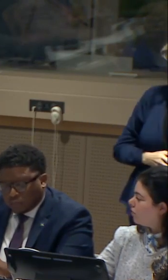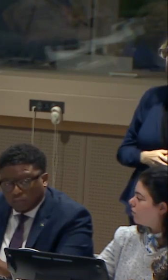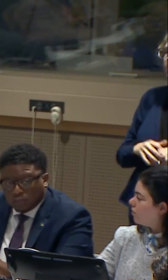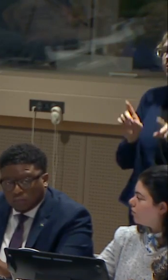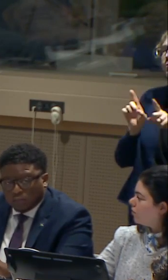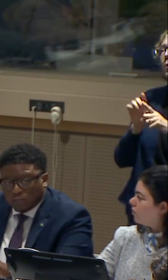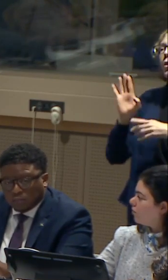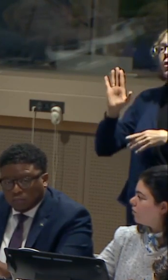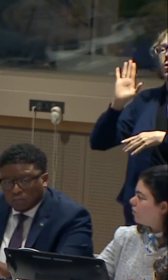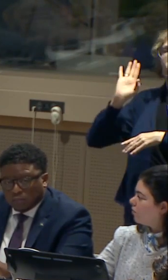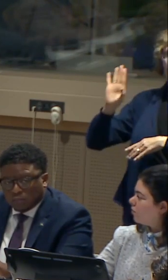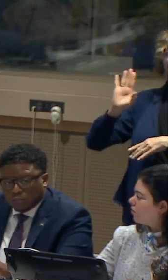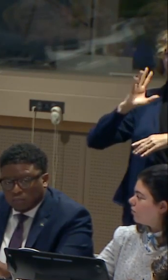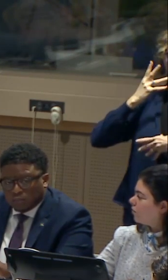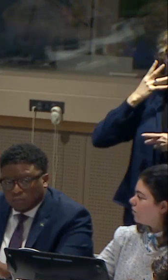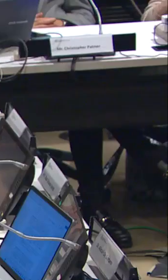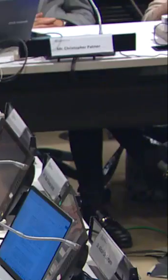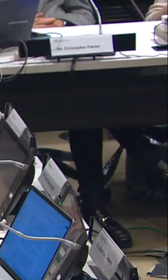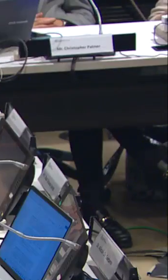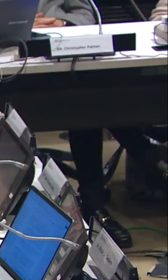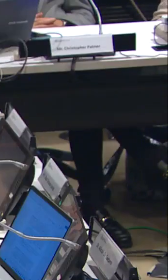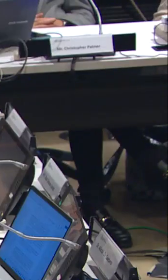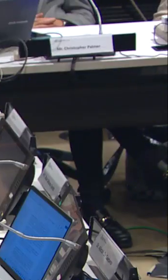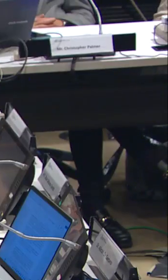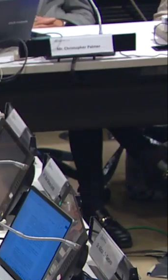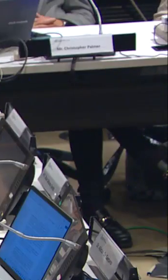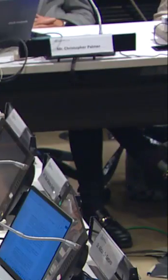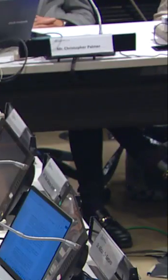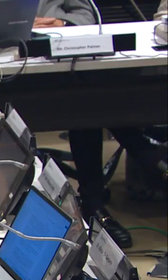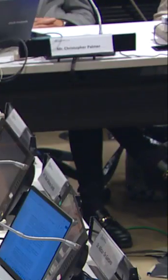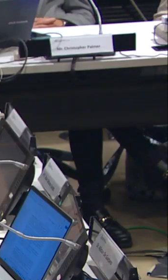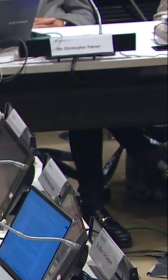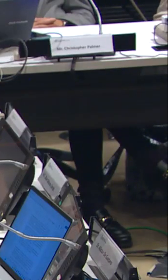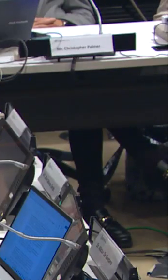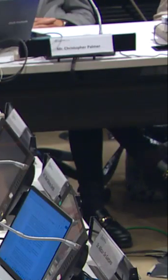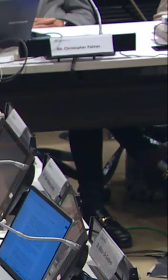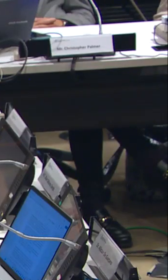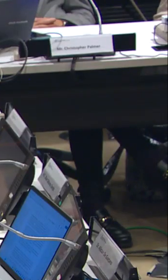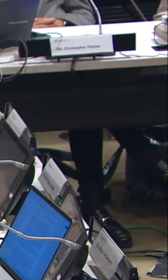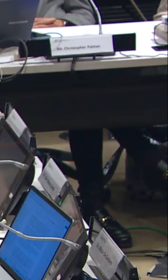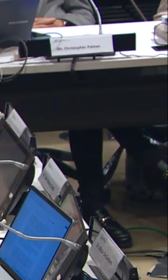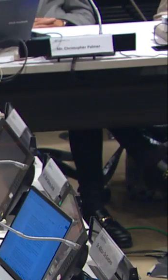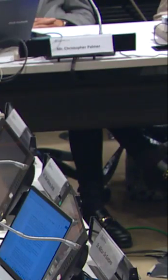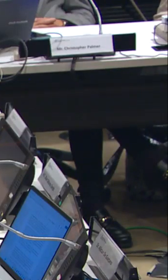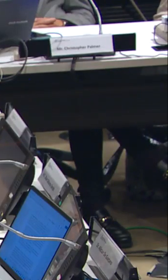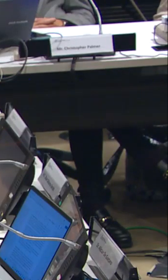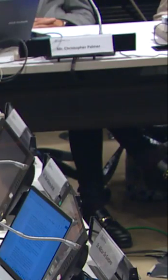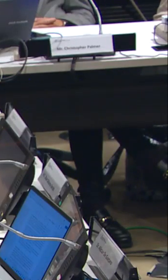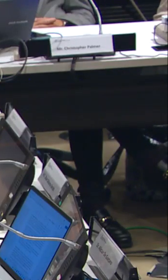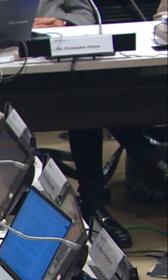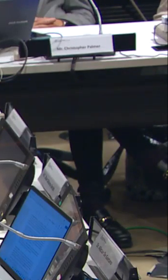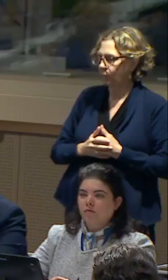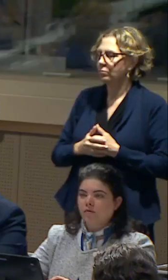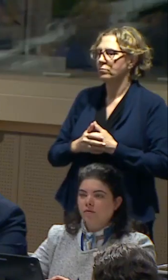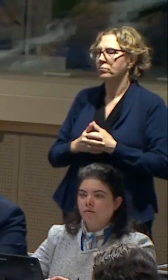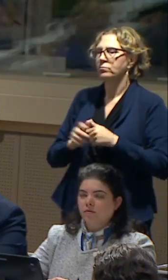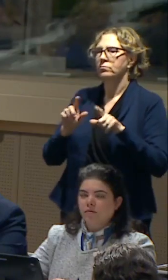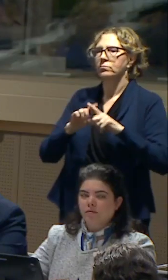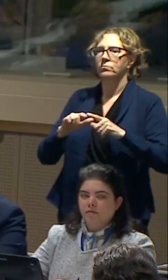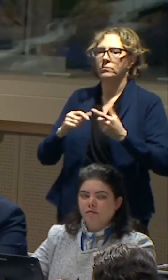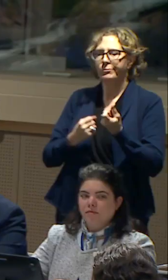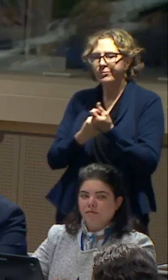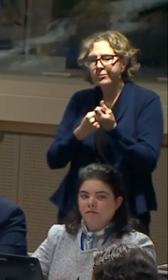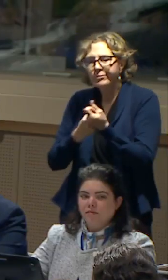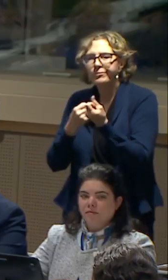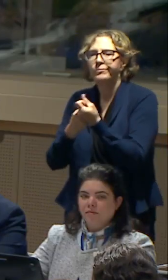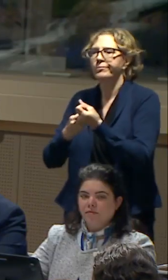also like with her background, she's been like working for over 2 decades, like with autistic people, assessments, neuro-affirming framework, like to care